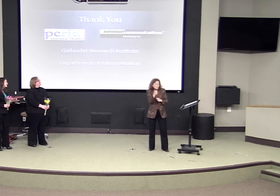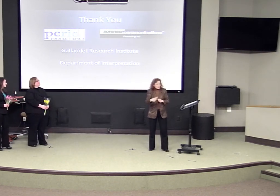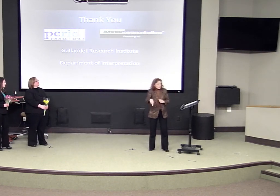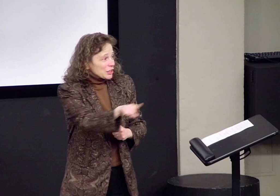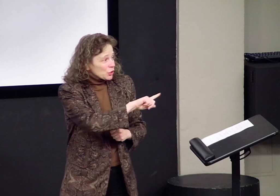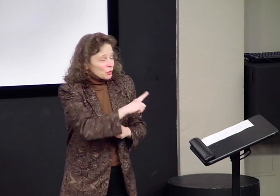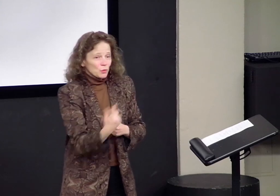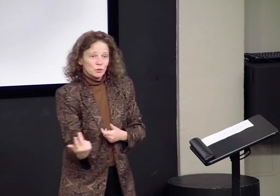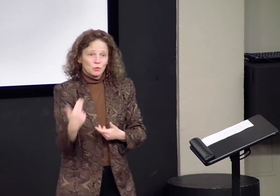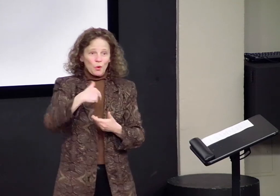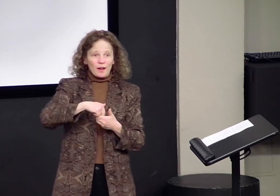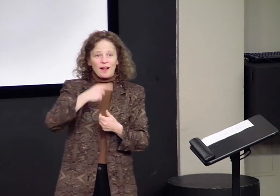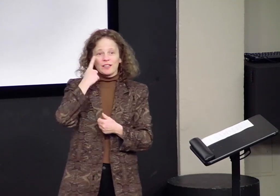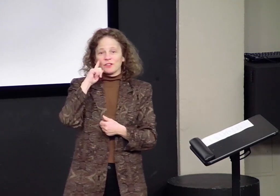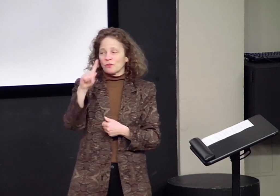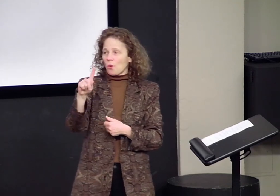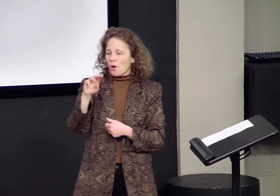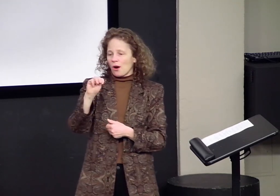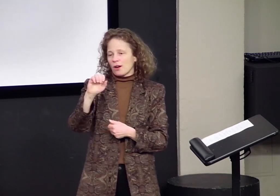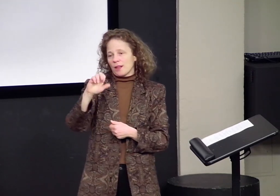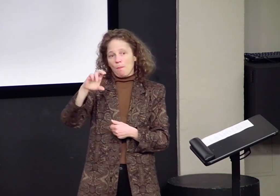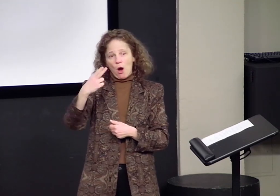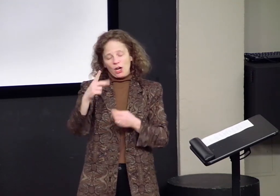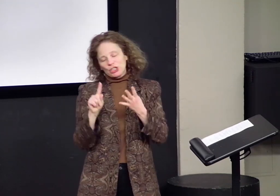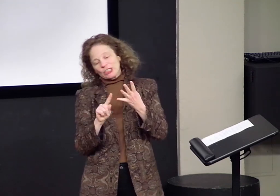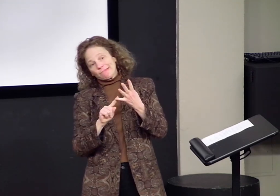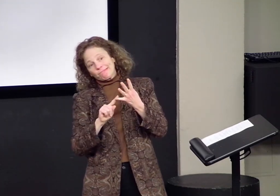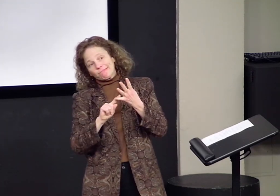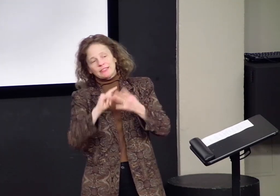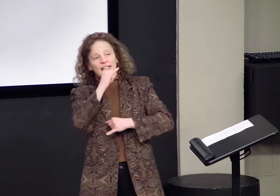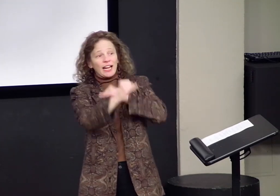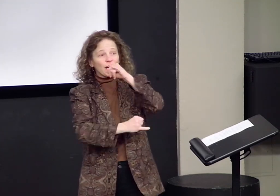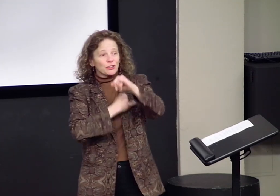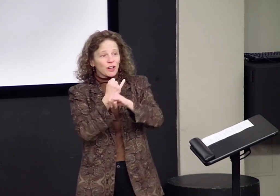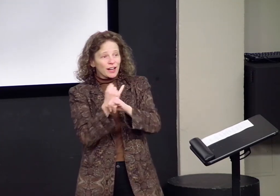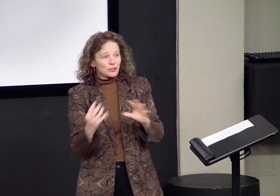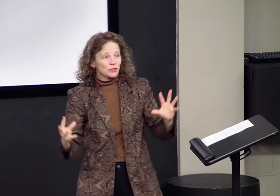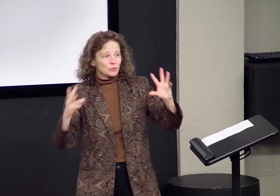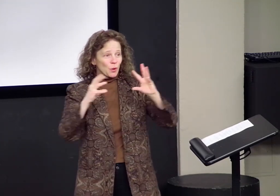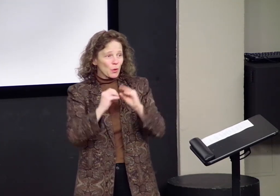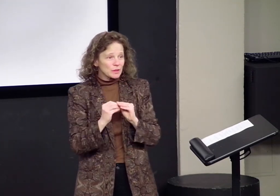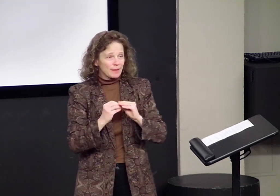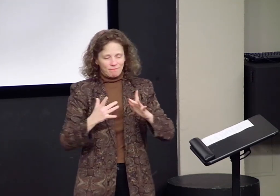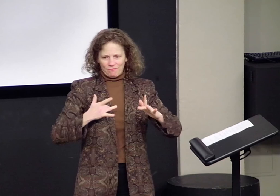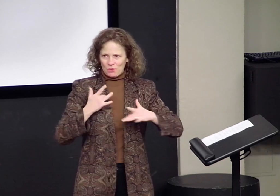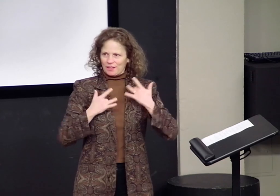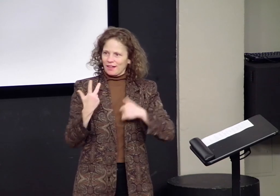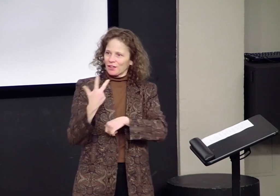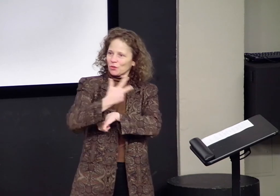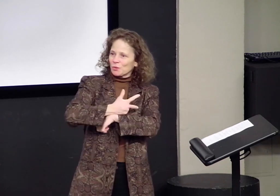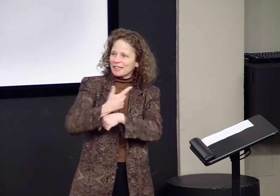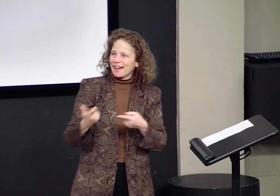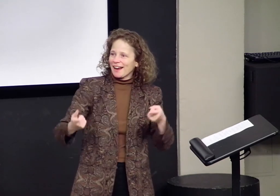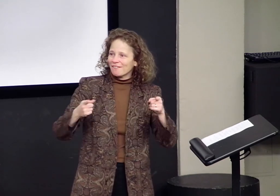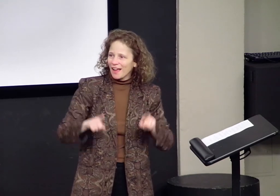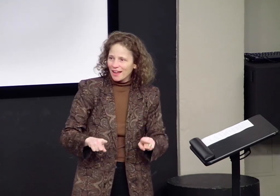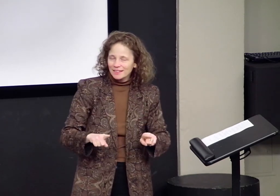We hope to see you for the March 28th International Symposium. It'll be a